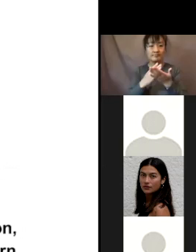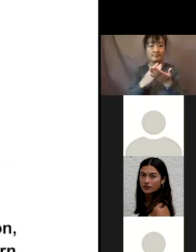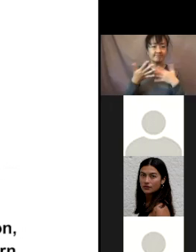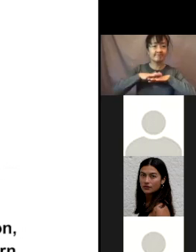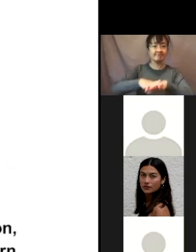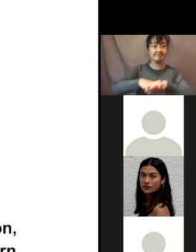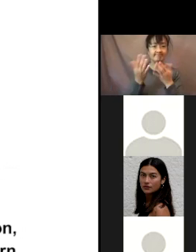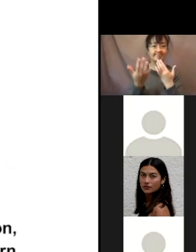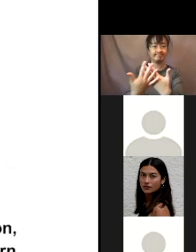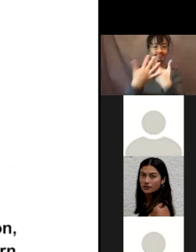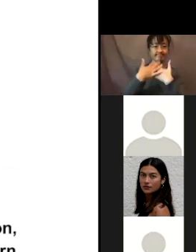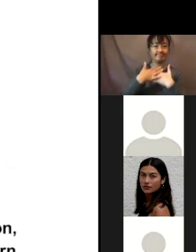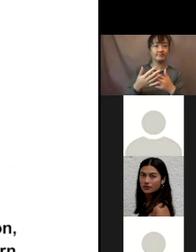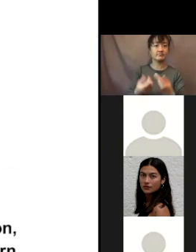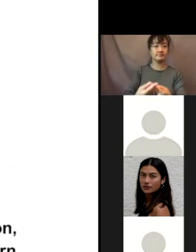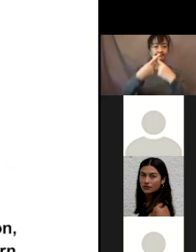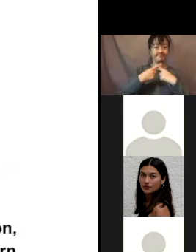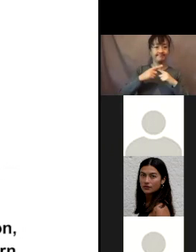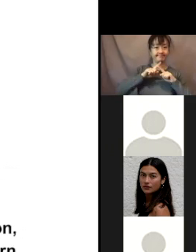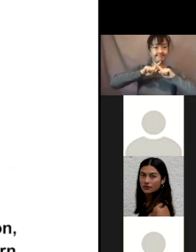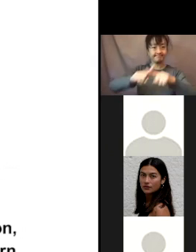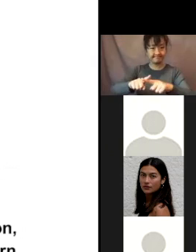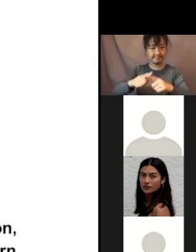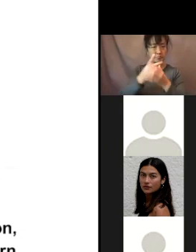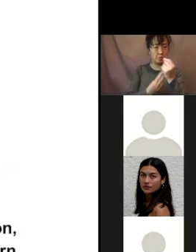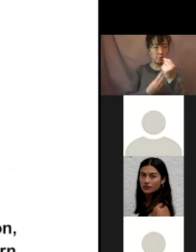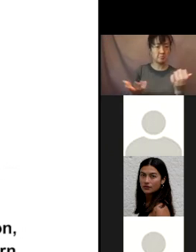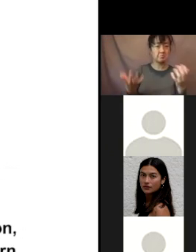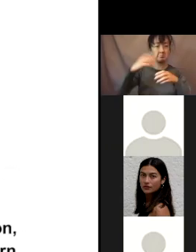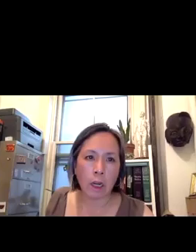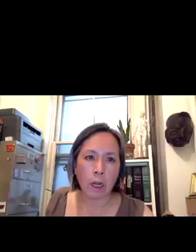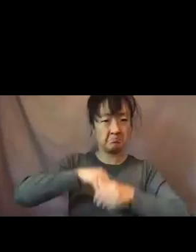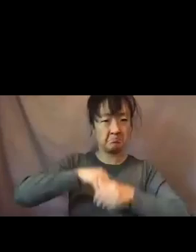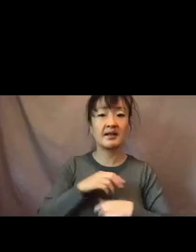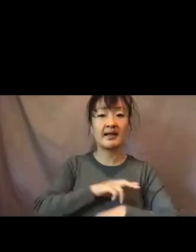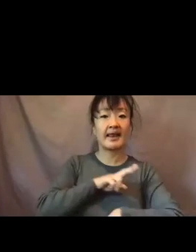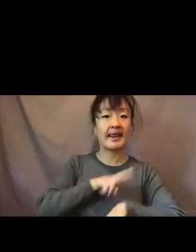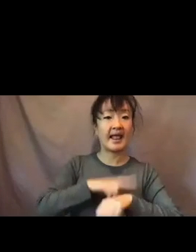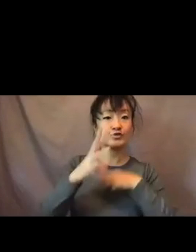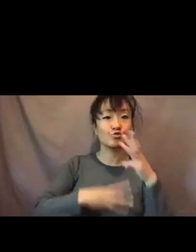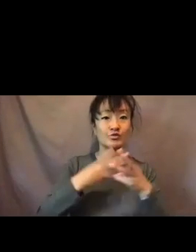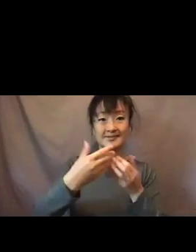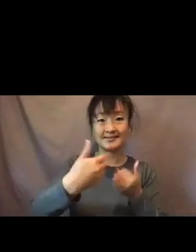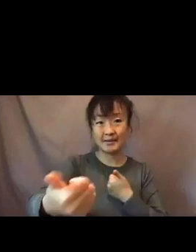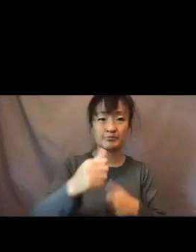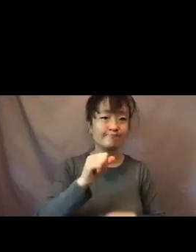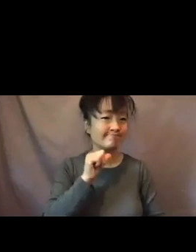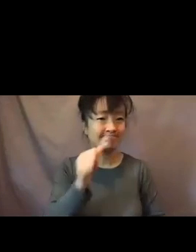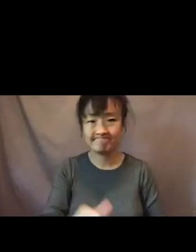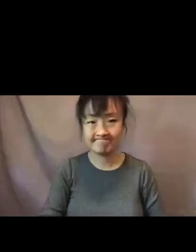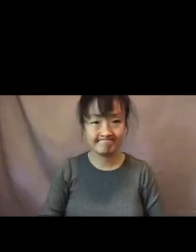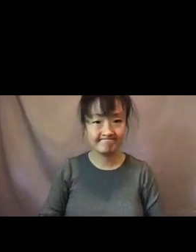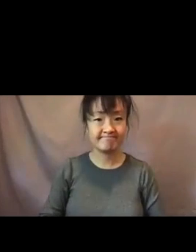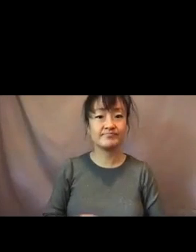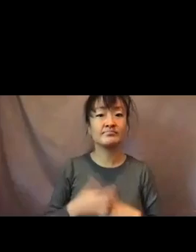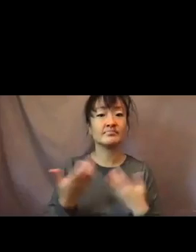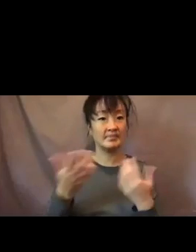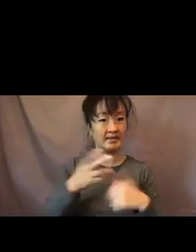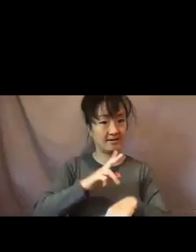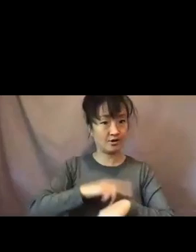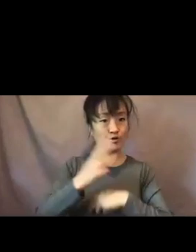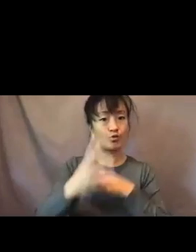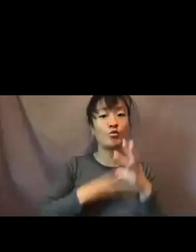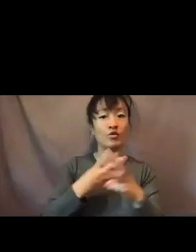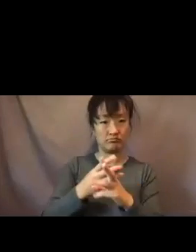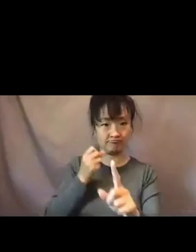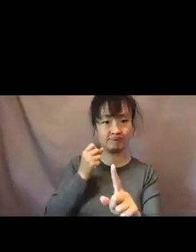interdependent, and networked together, right? The natural world is not separate from us. The natural world is impacted by